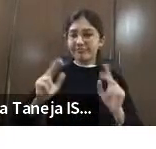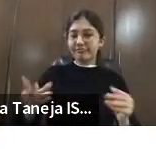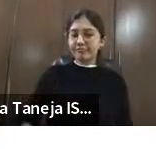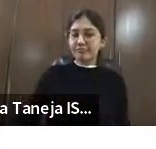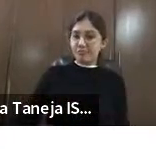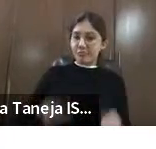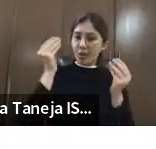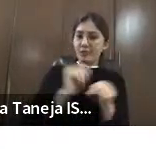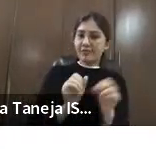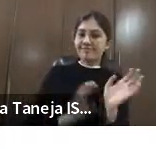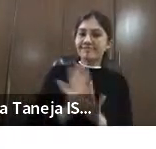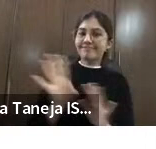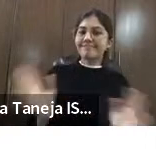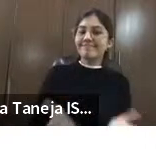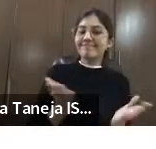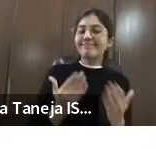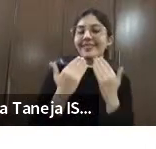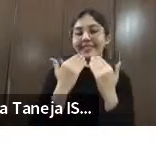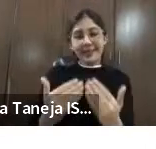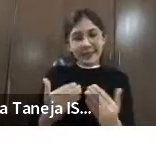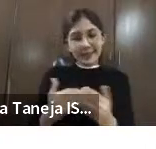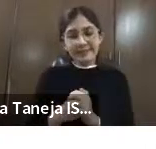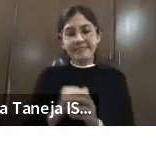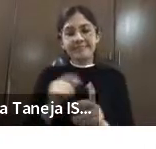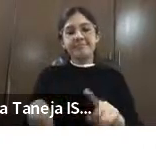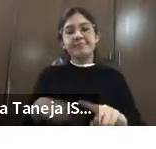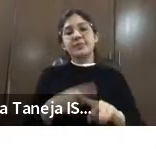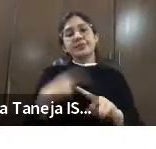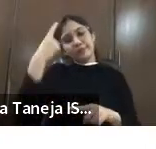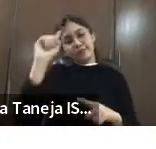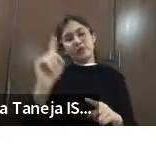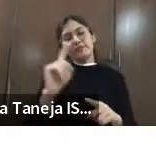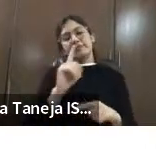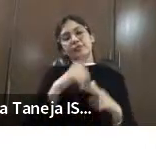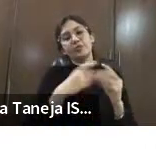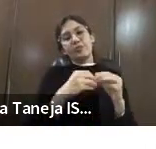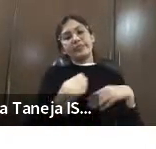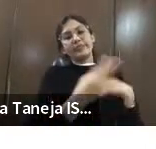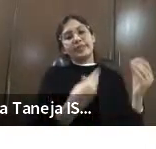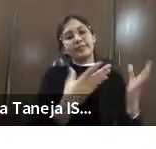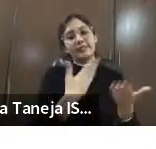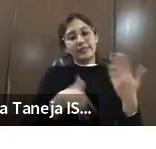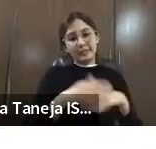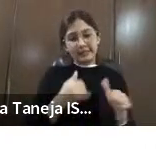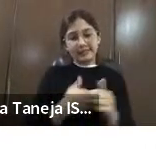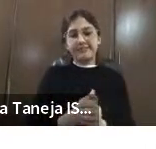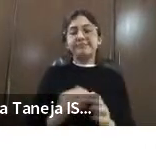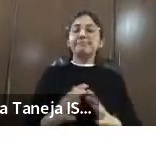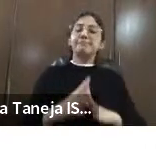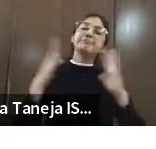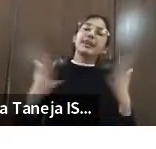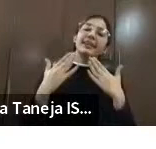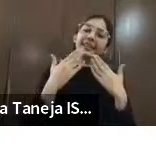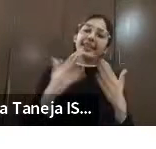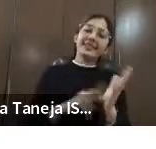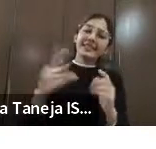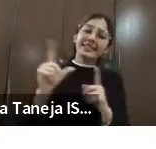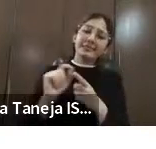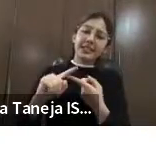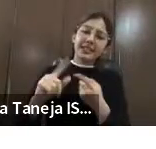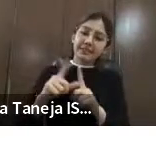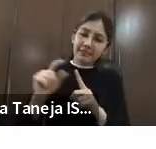for promotion of employment of persons with disabilities. Many thanks to NCPEDP and